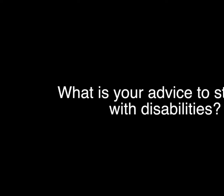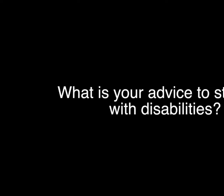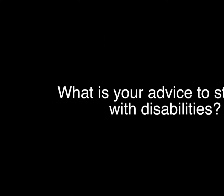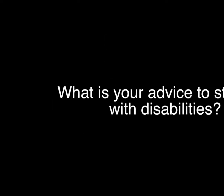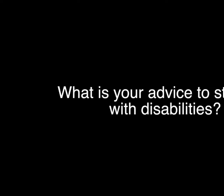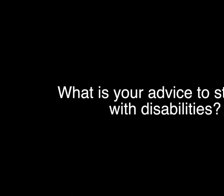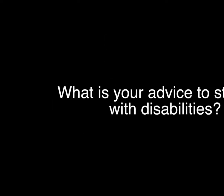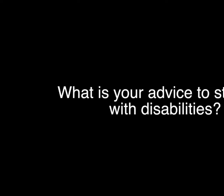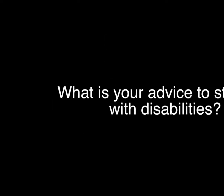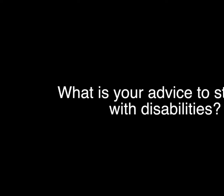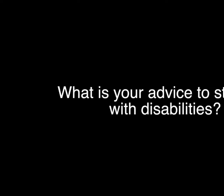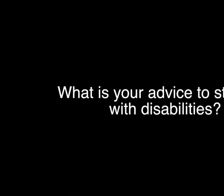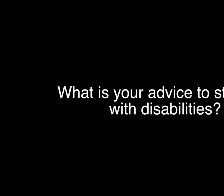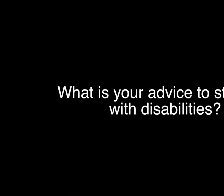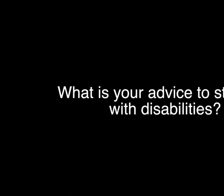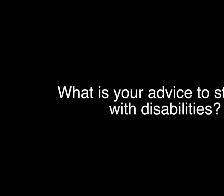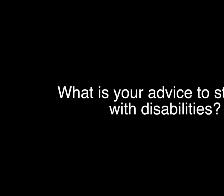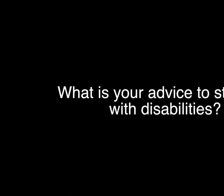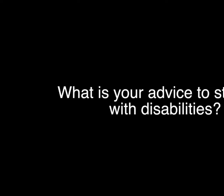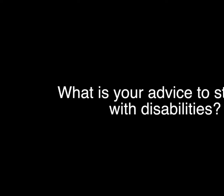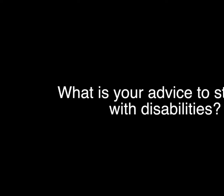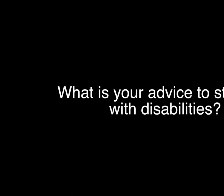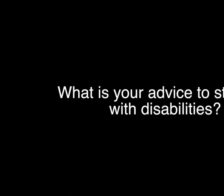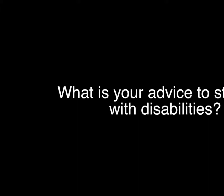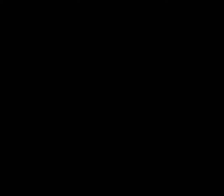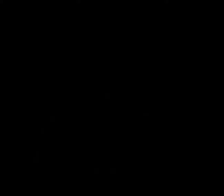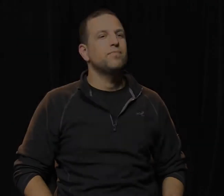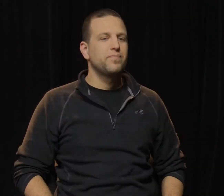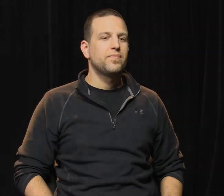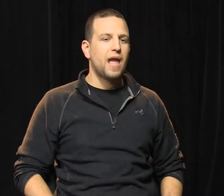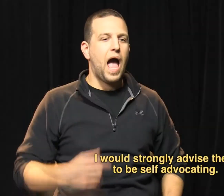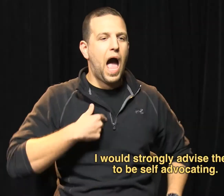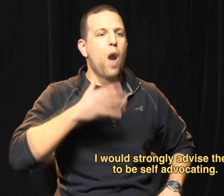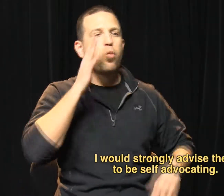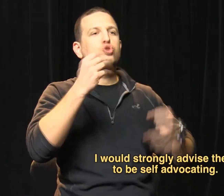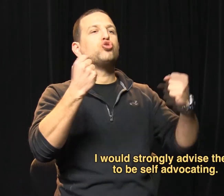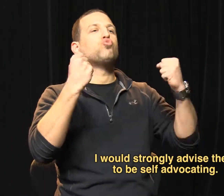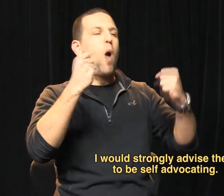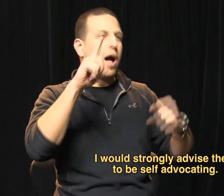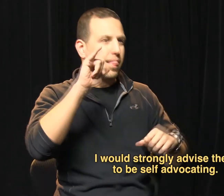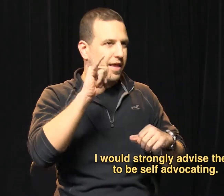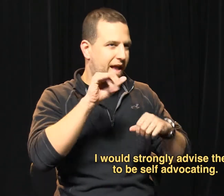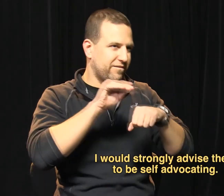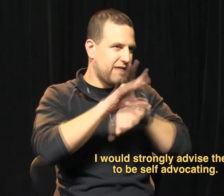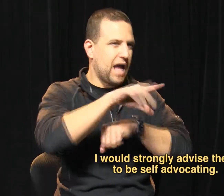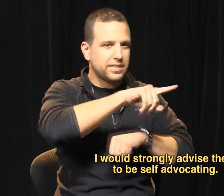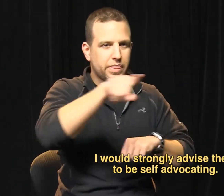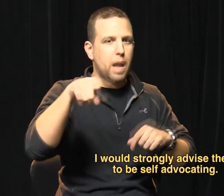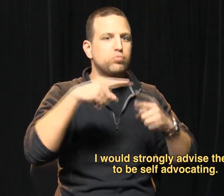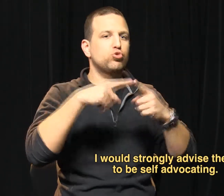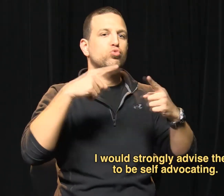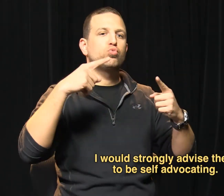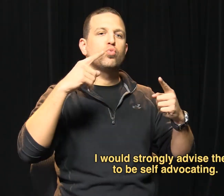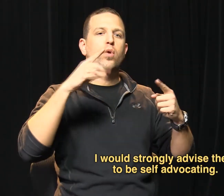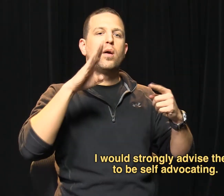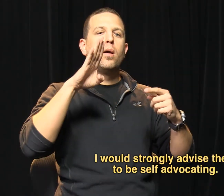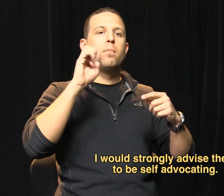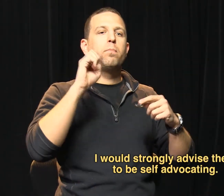On-screen text. What is your advice to students with disabilities? A student using sign language says, "I